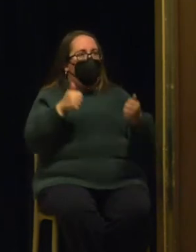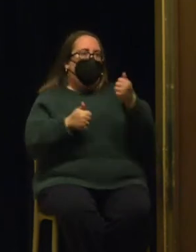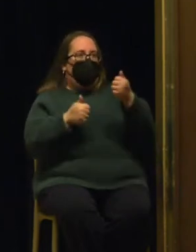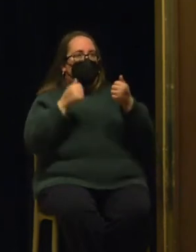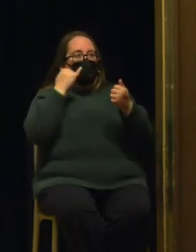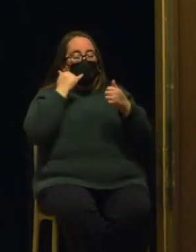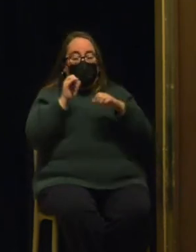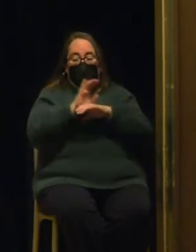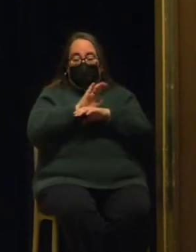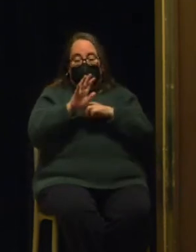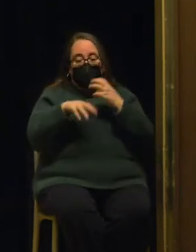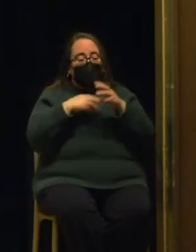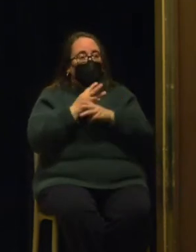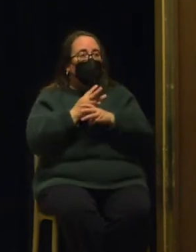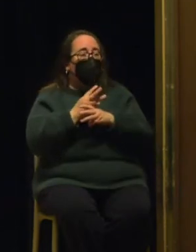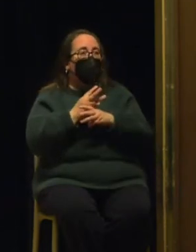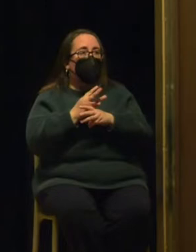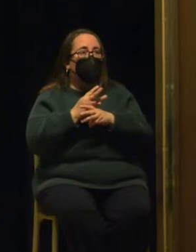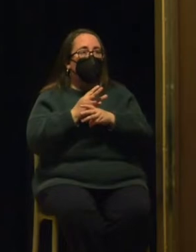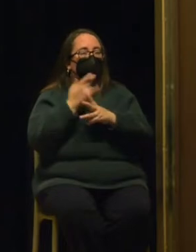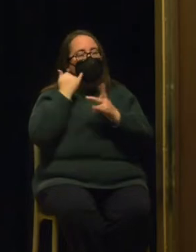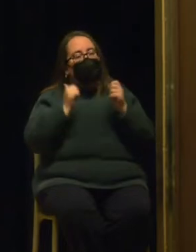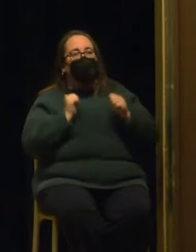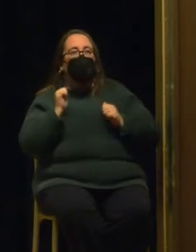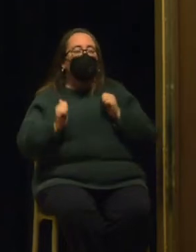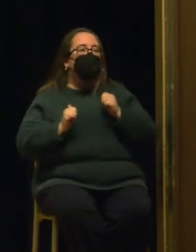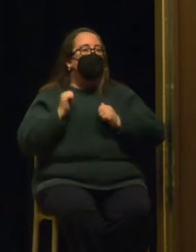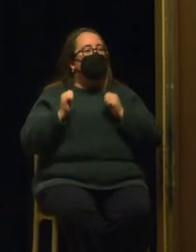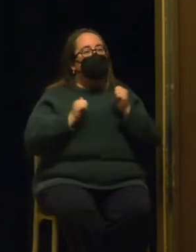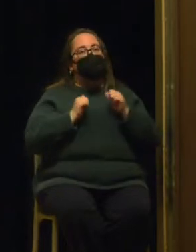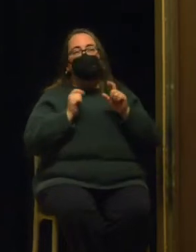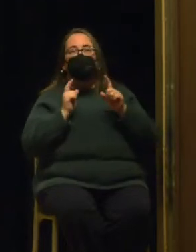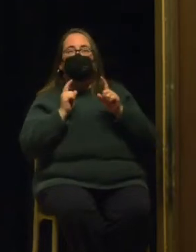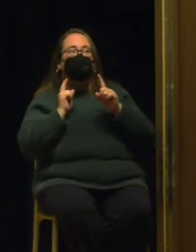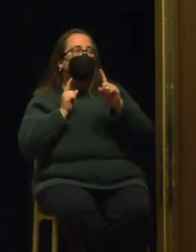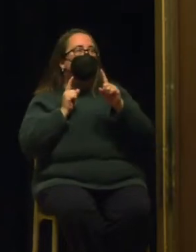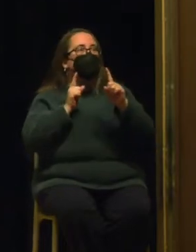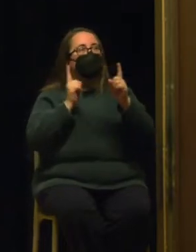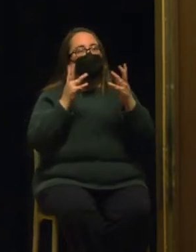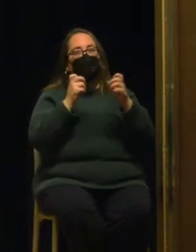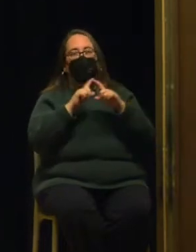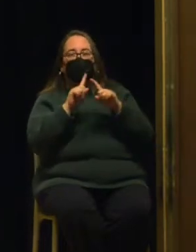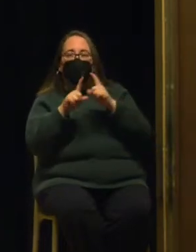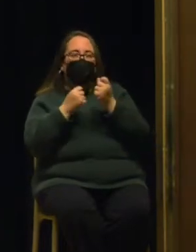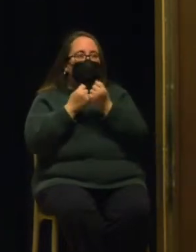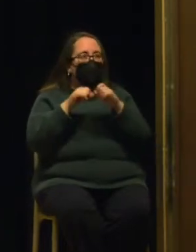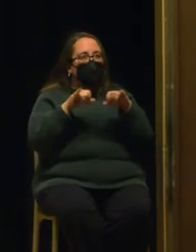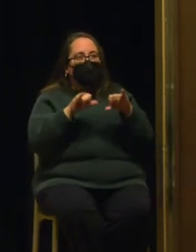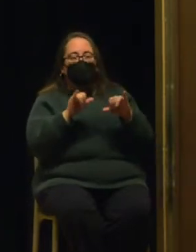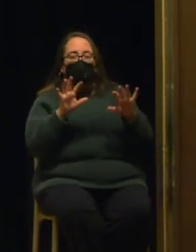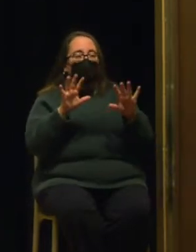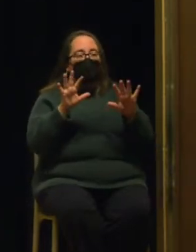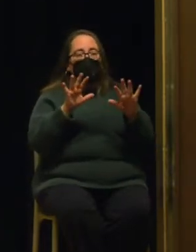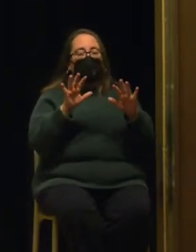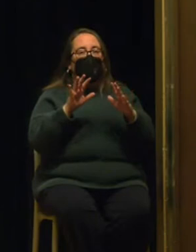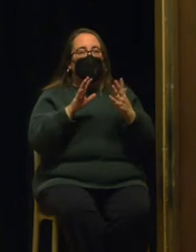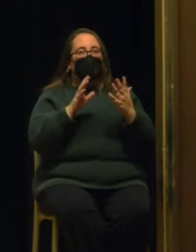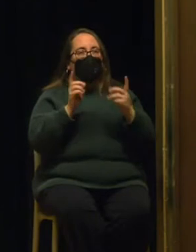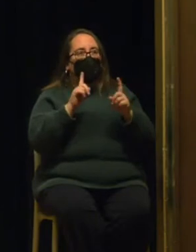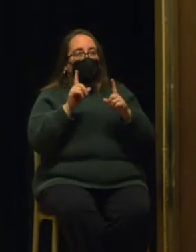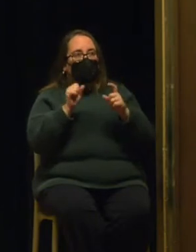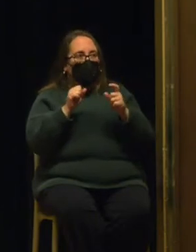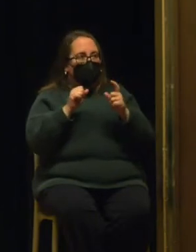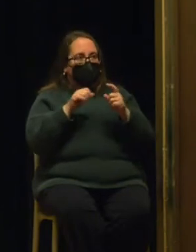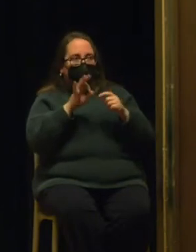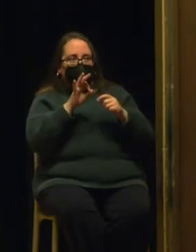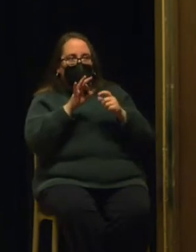corporate setting, when you're ambitious and thriving and looking for different support systems, where you know where you can find